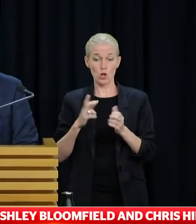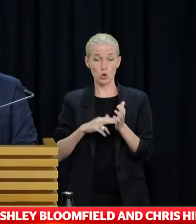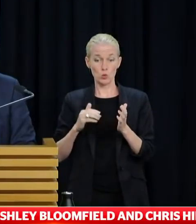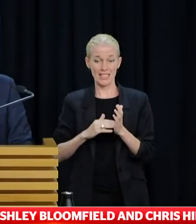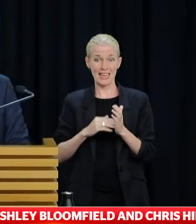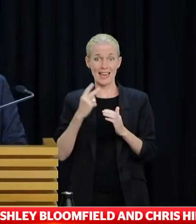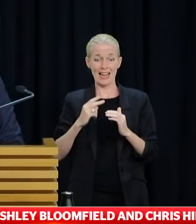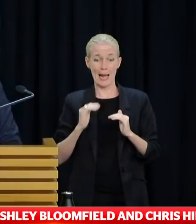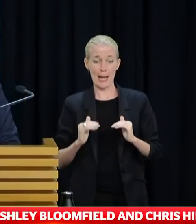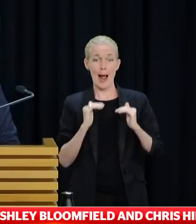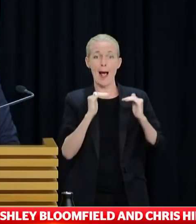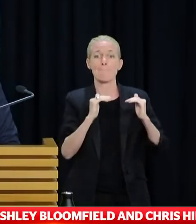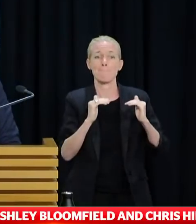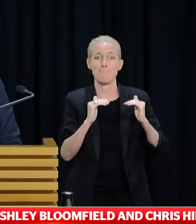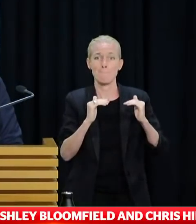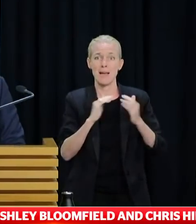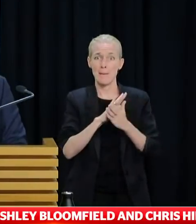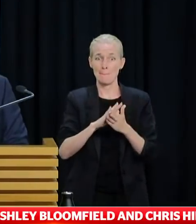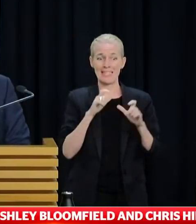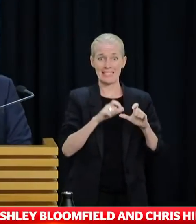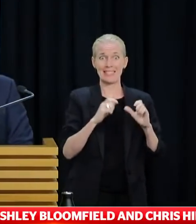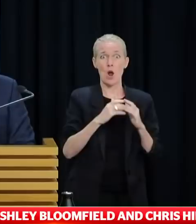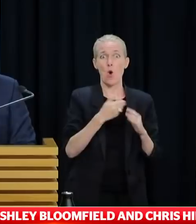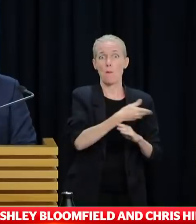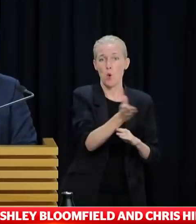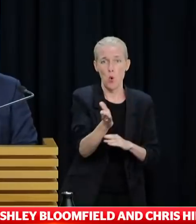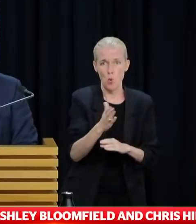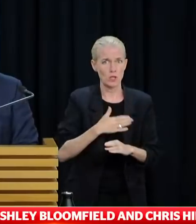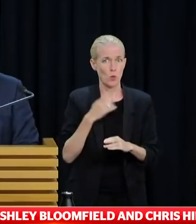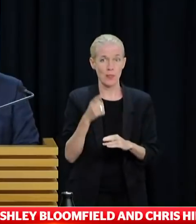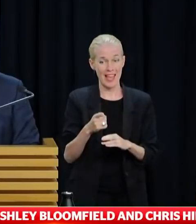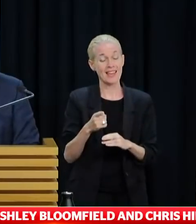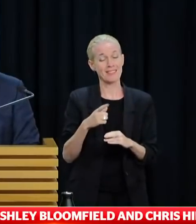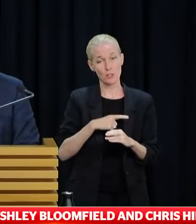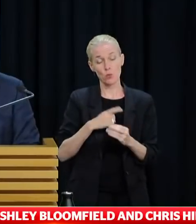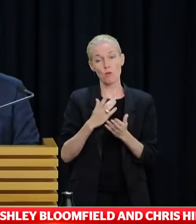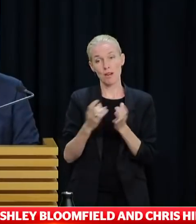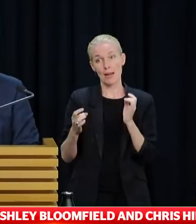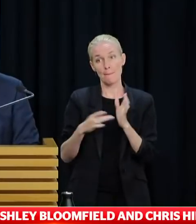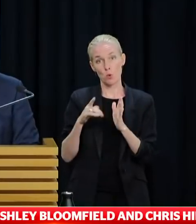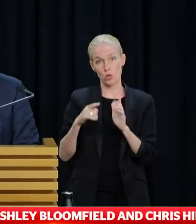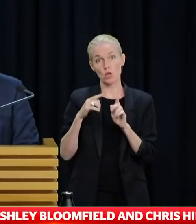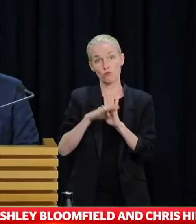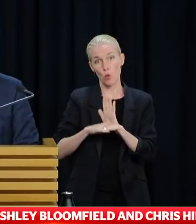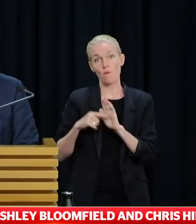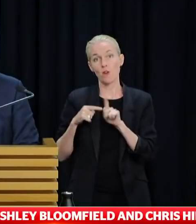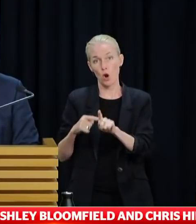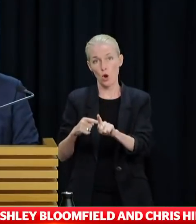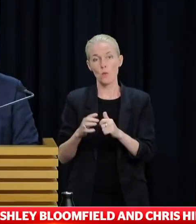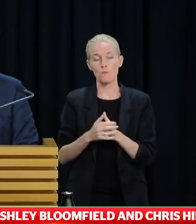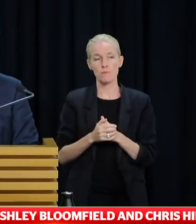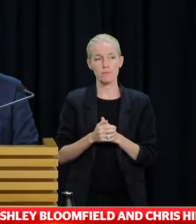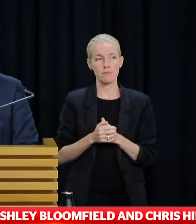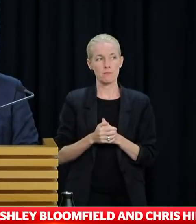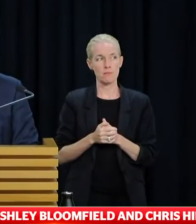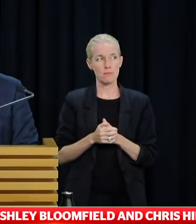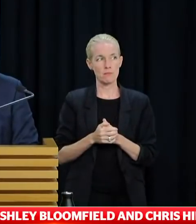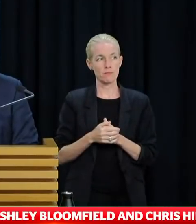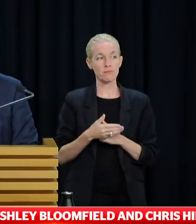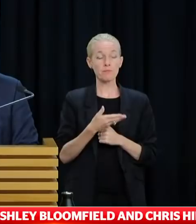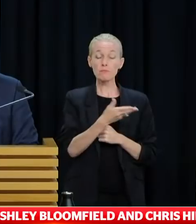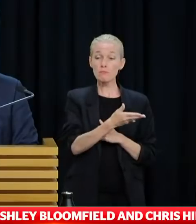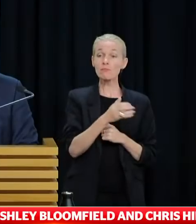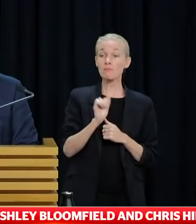thing. Yeah, the protocol will be this time and has been for some time because they're being treated as